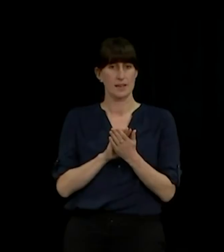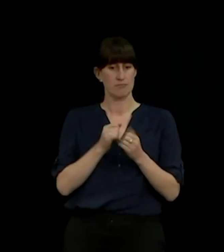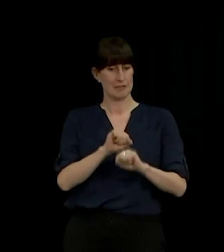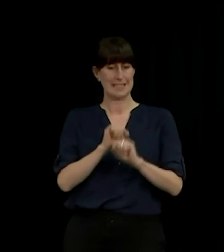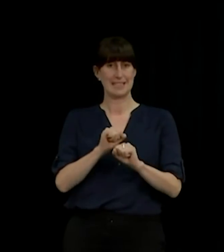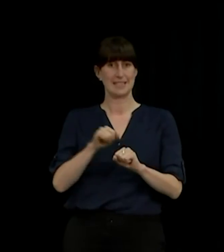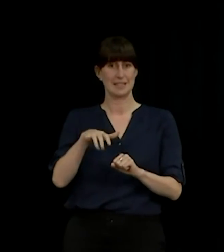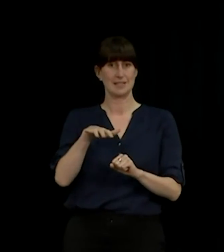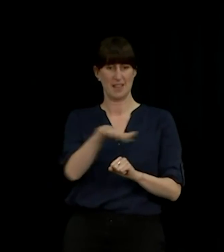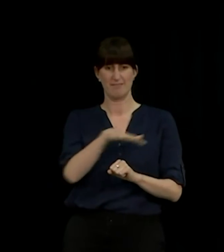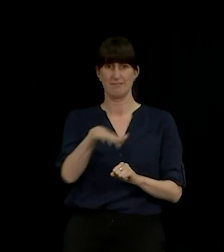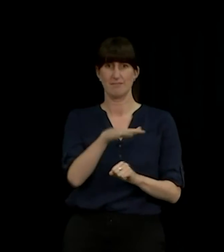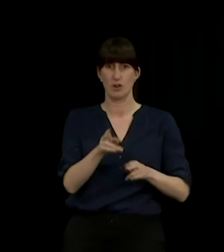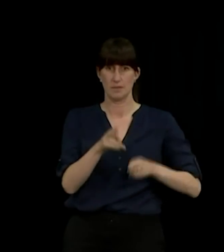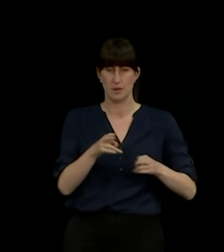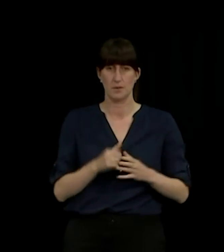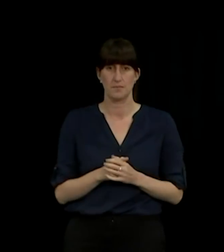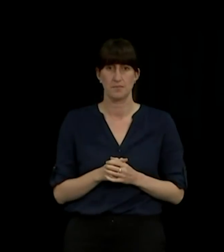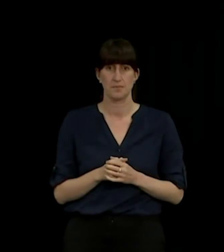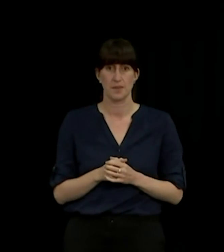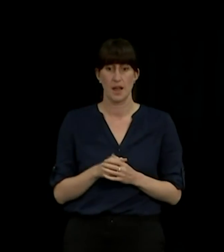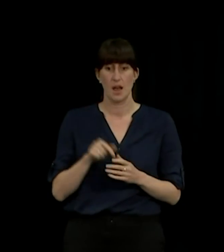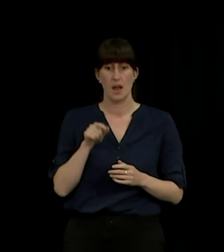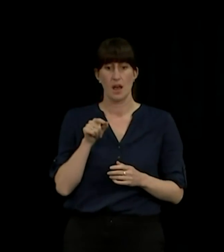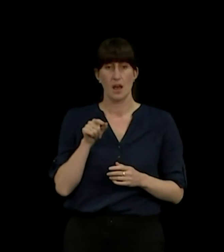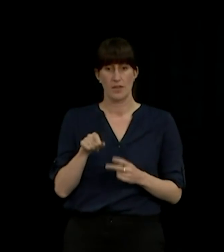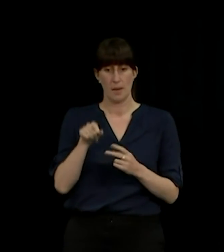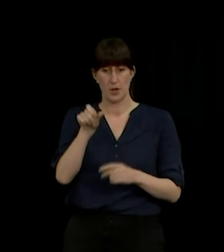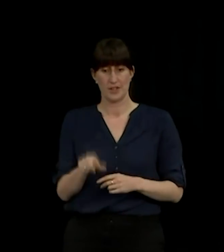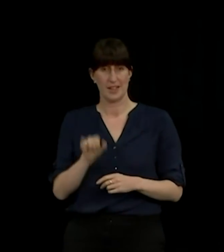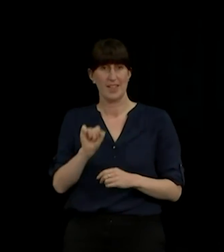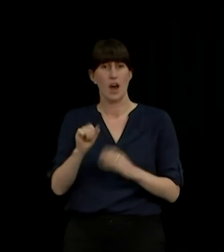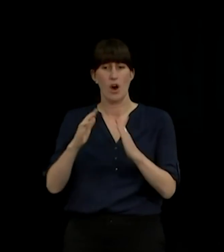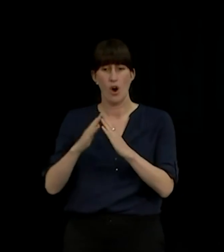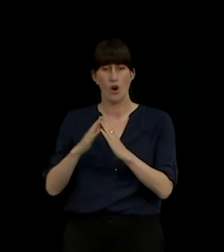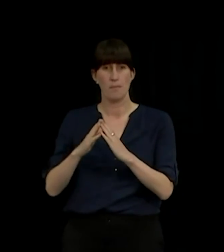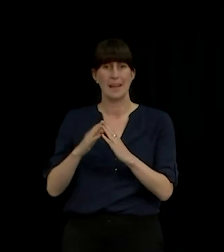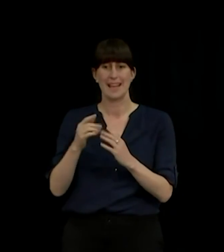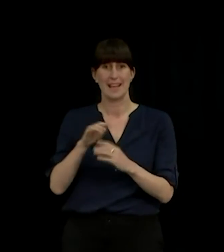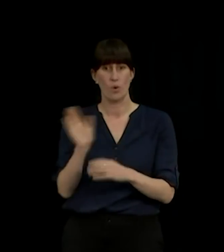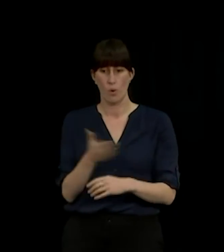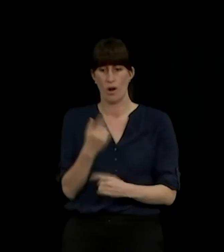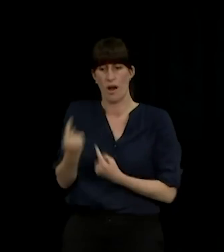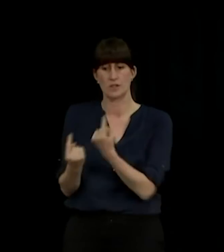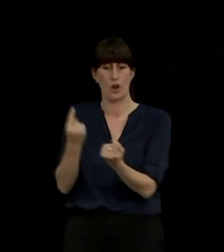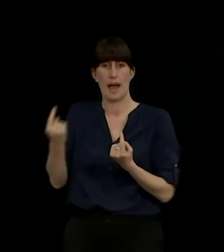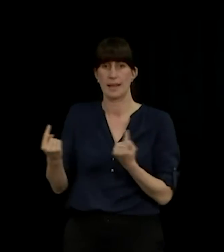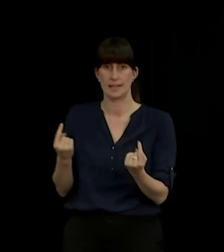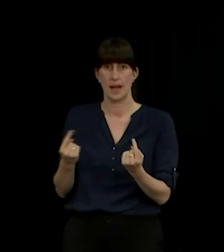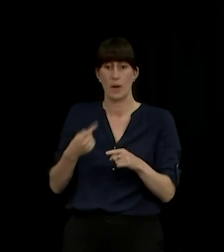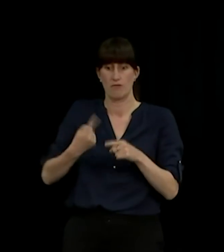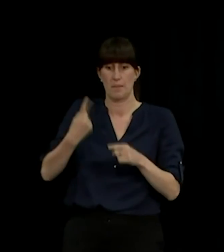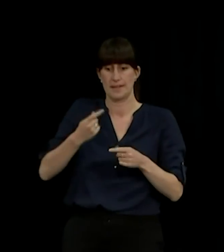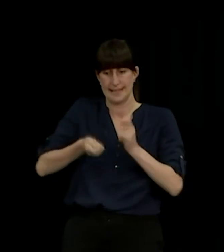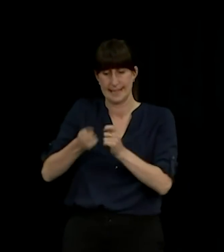That second case's household contacts are currently self-isolating, and we are getting rapid testing done on them.